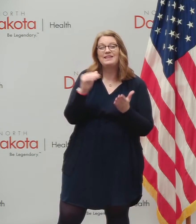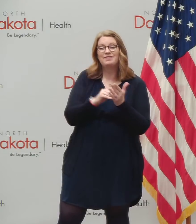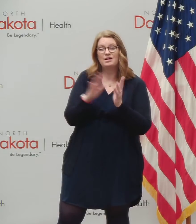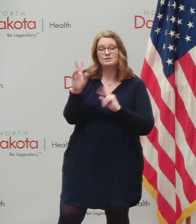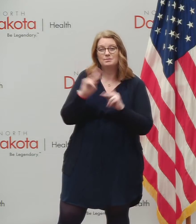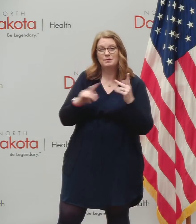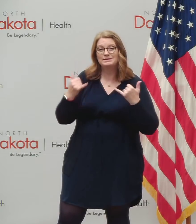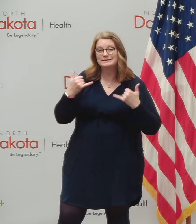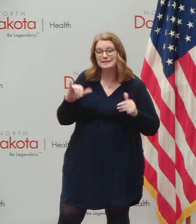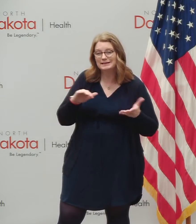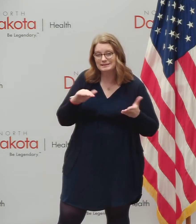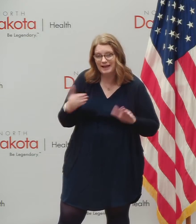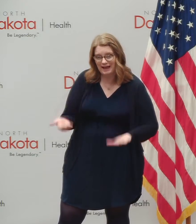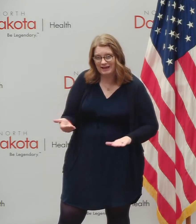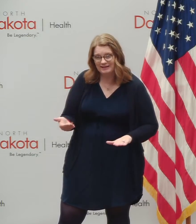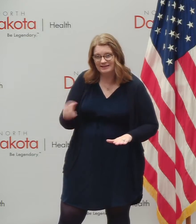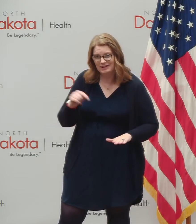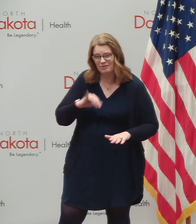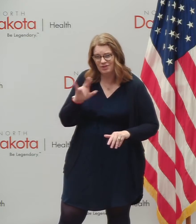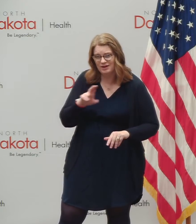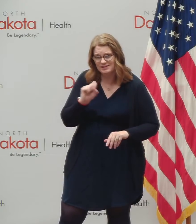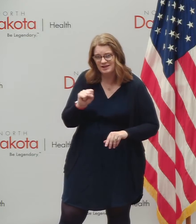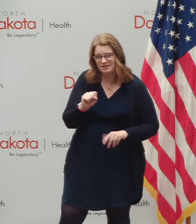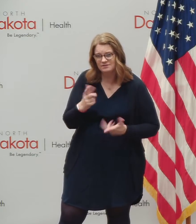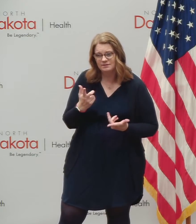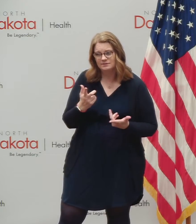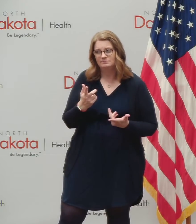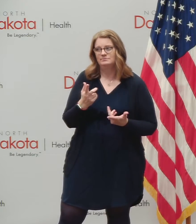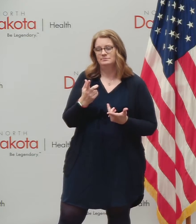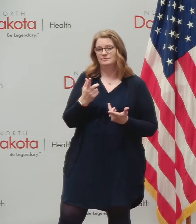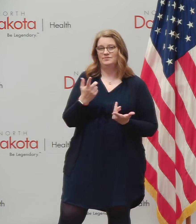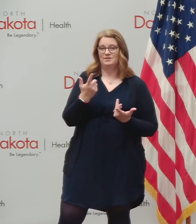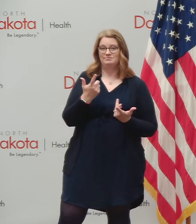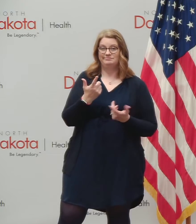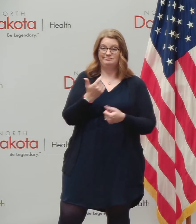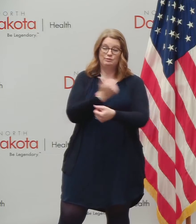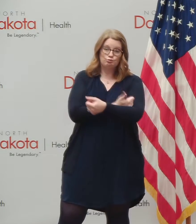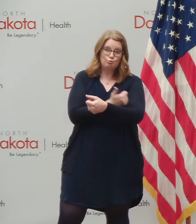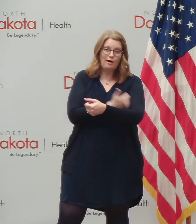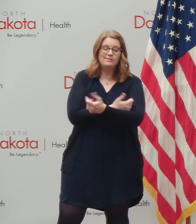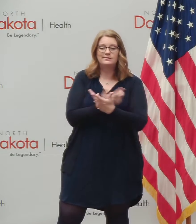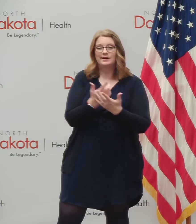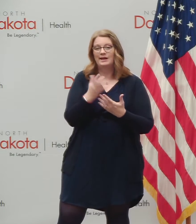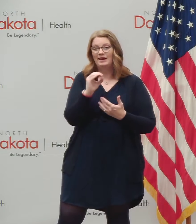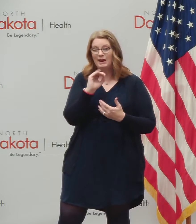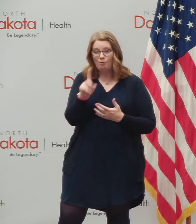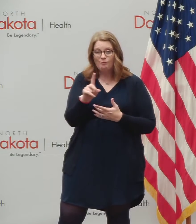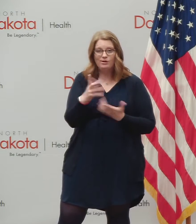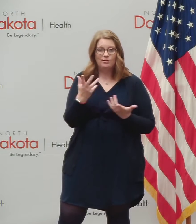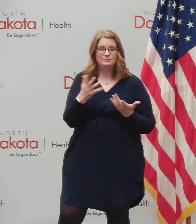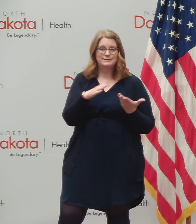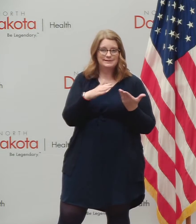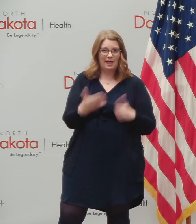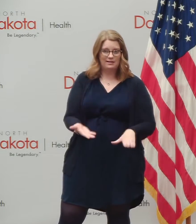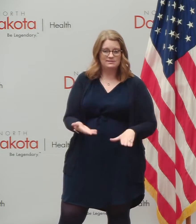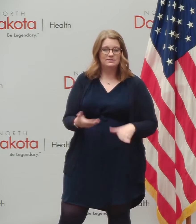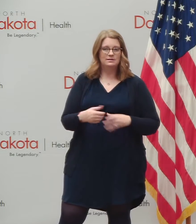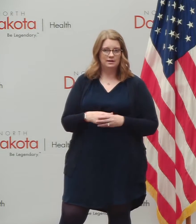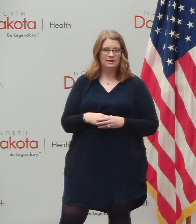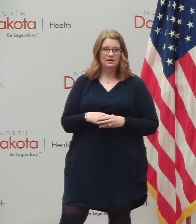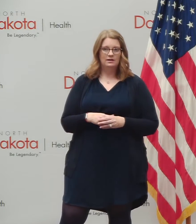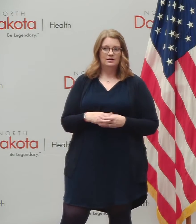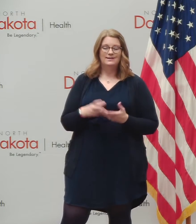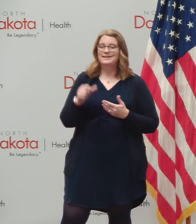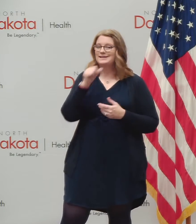still dying in the United States due to drug and overdose related deaths, and of course that